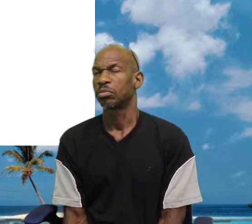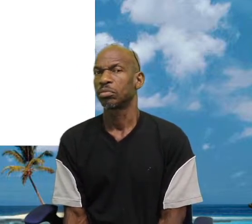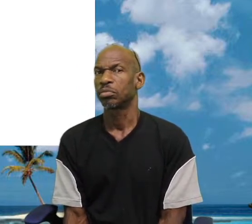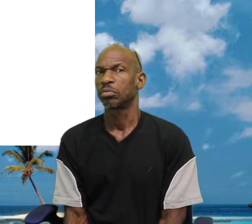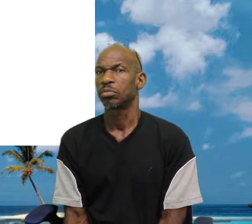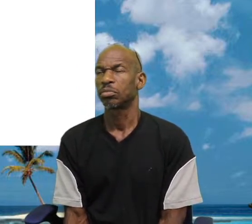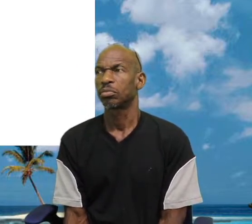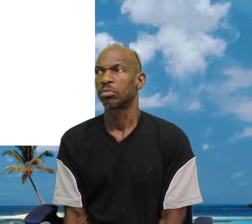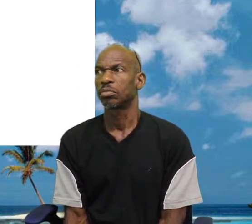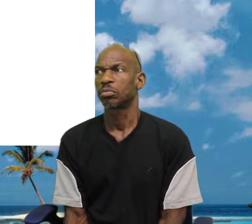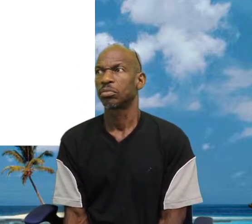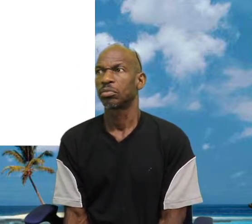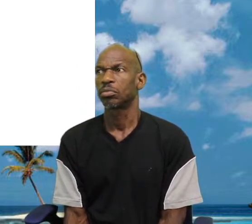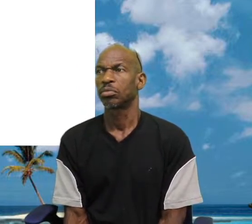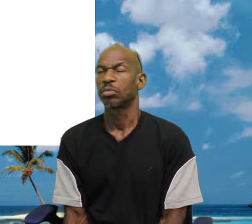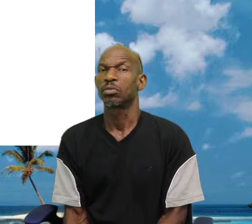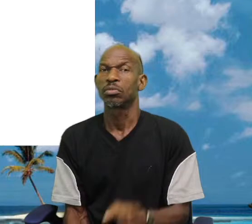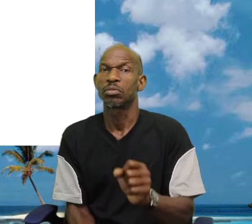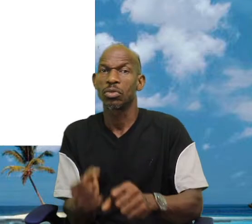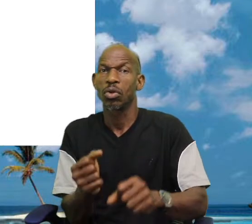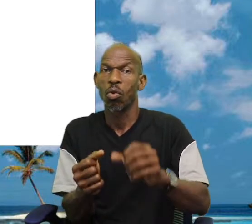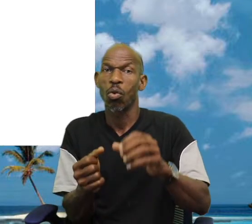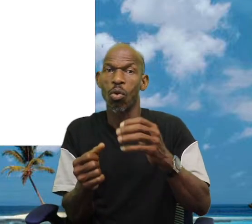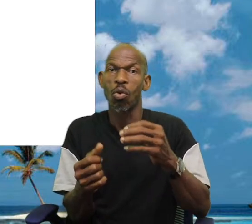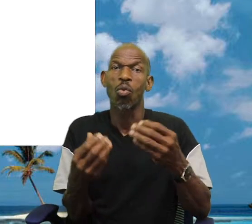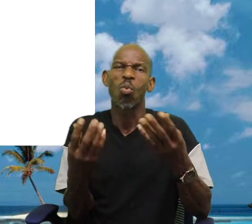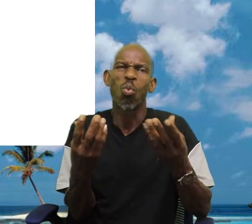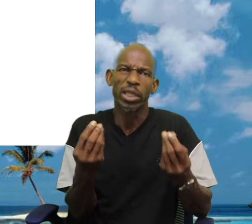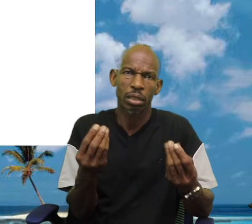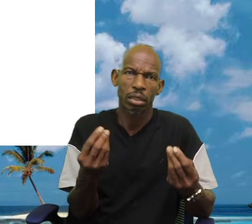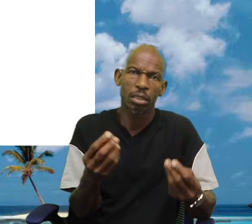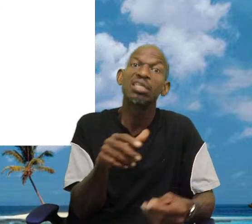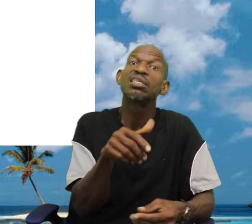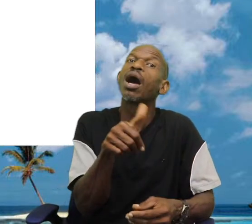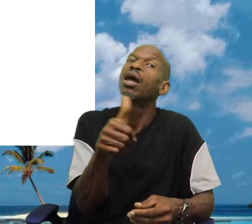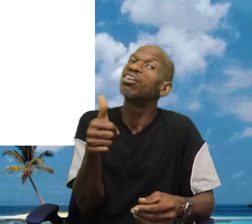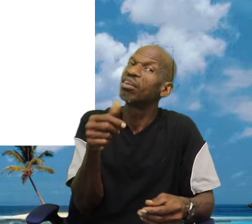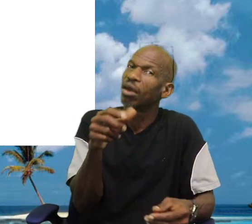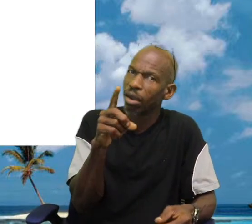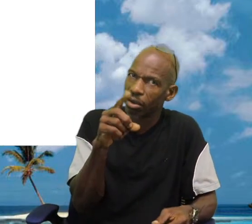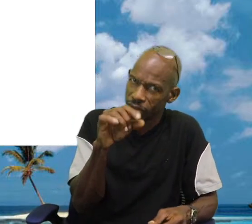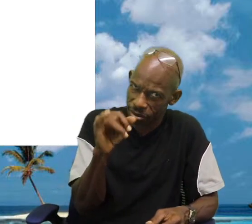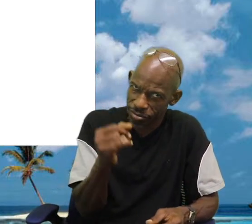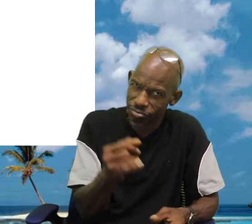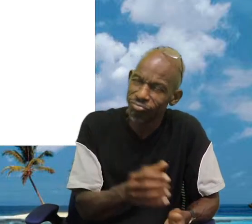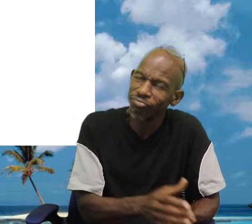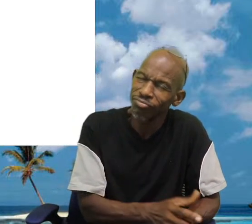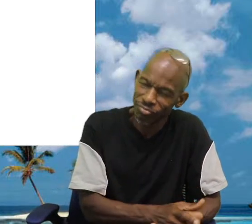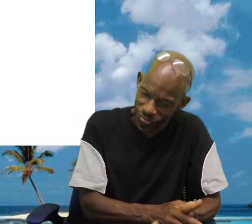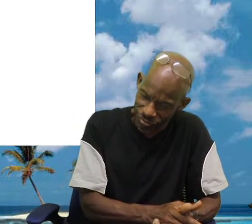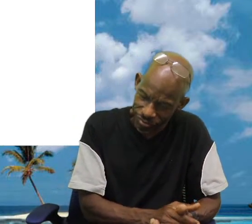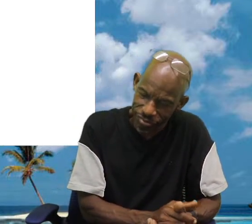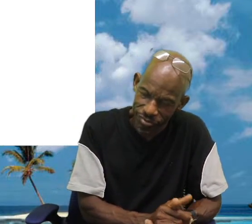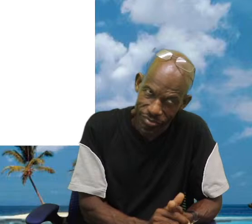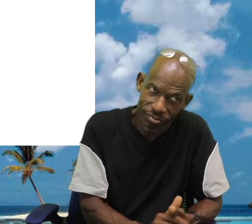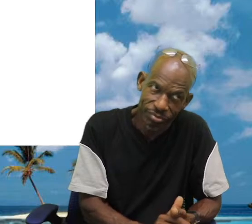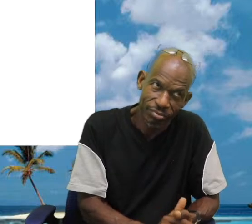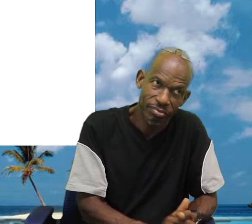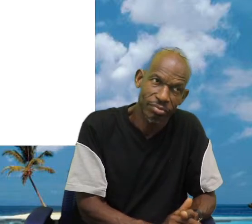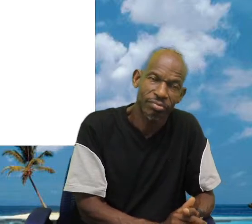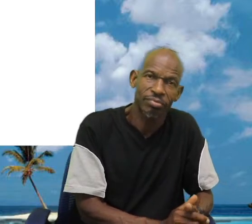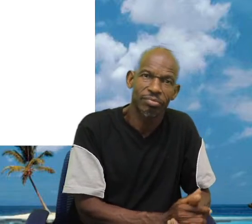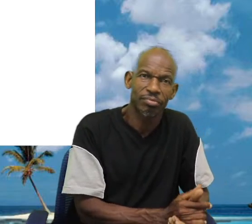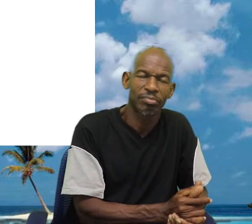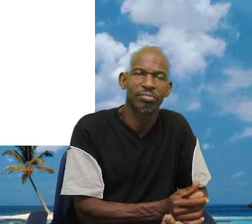here is an adjective also. So this one here I can put where the adjective after